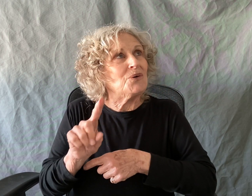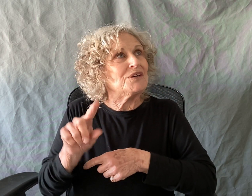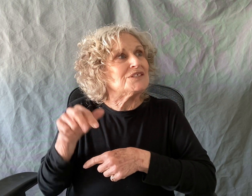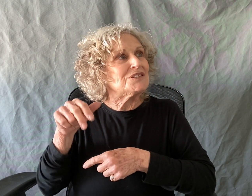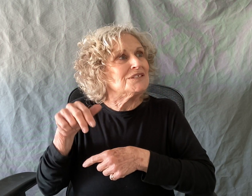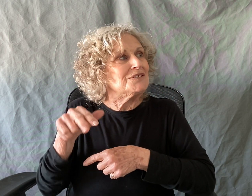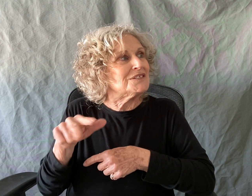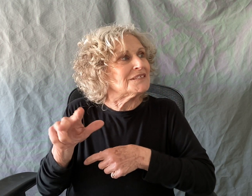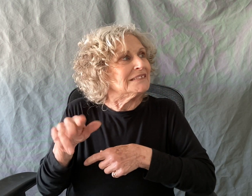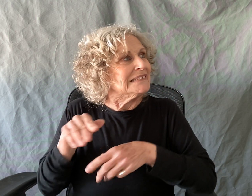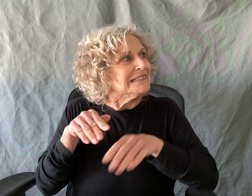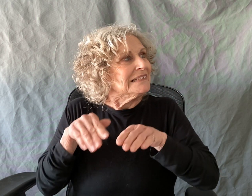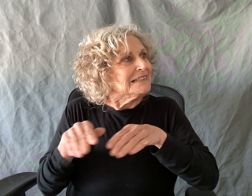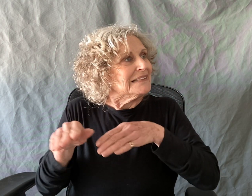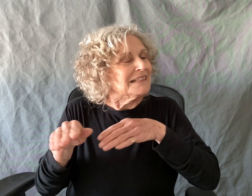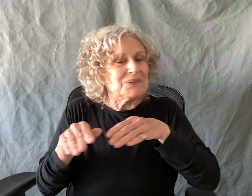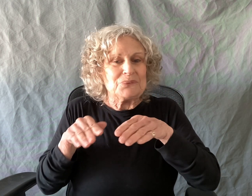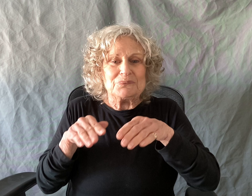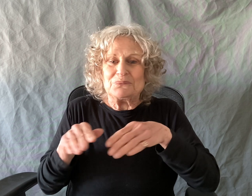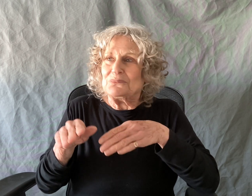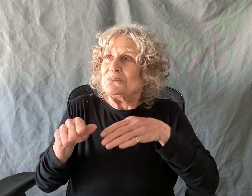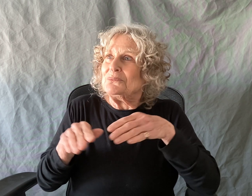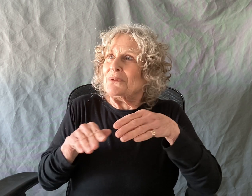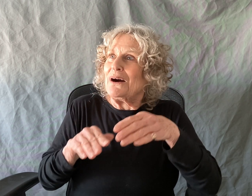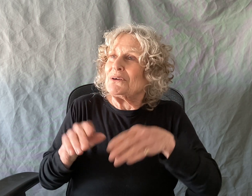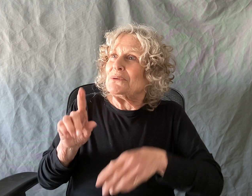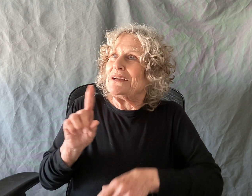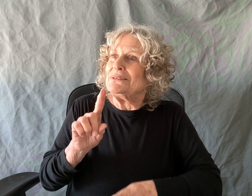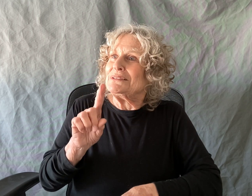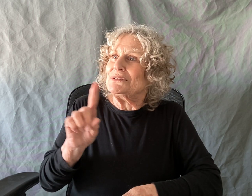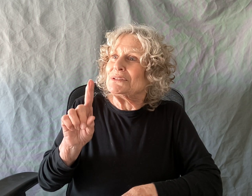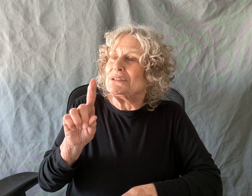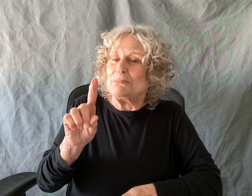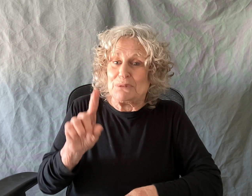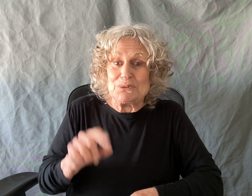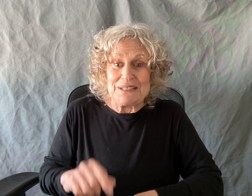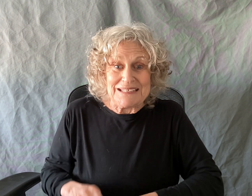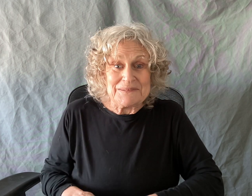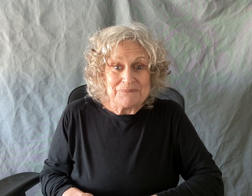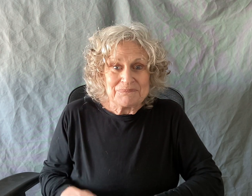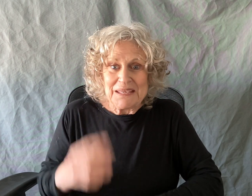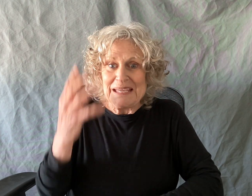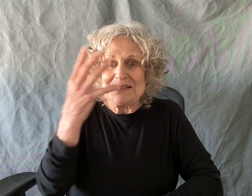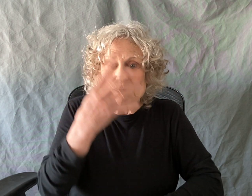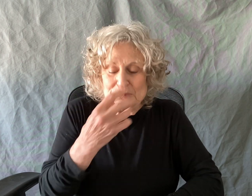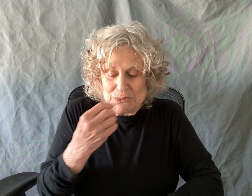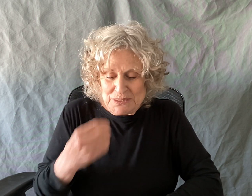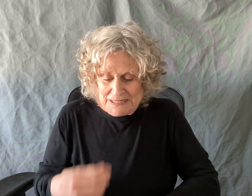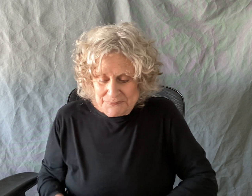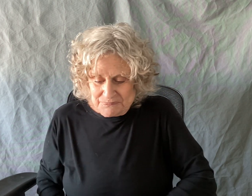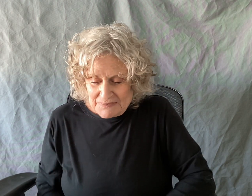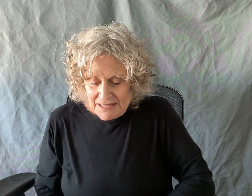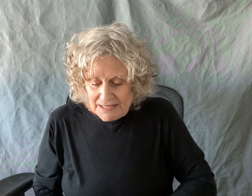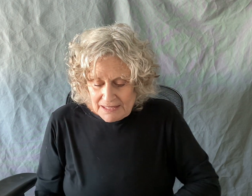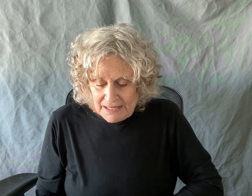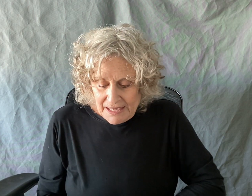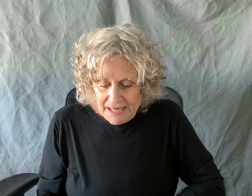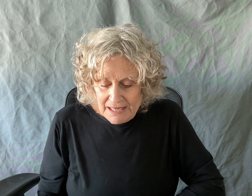forest, and you just kind of walk around and look at the beauty. Okay, the beauty.